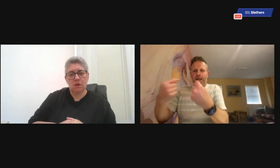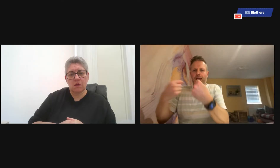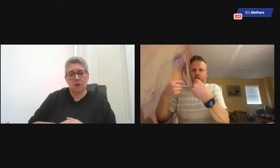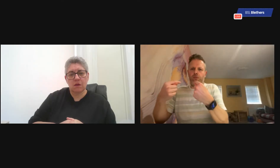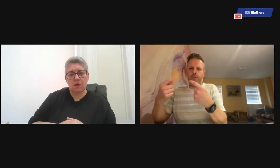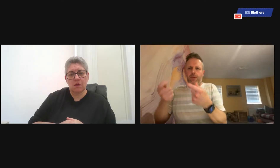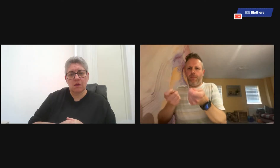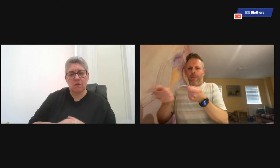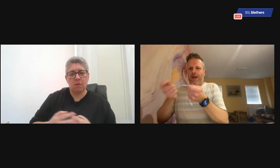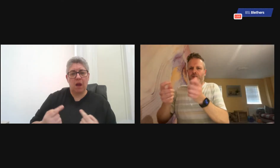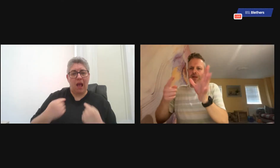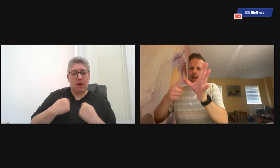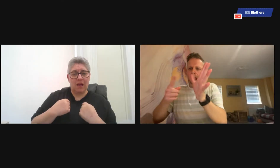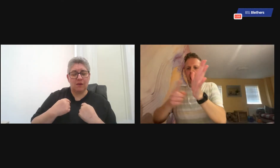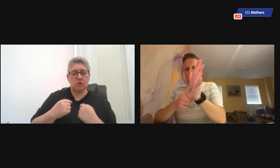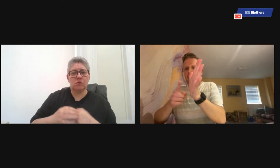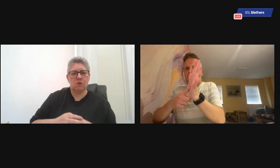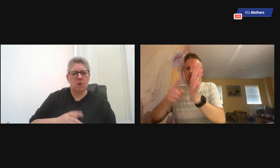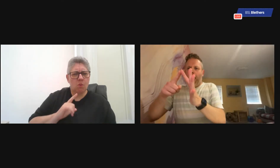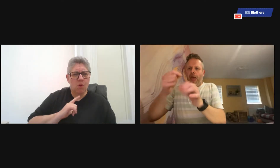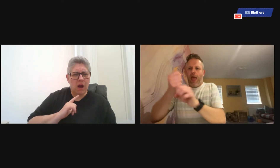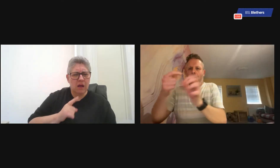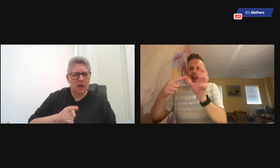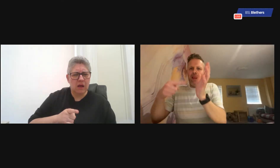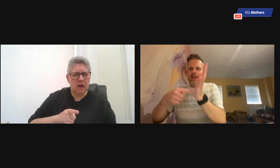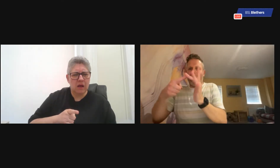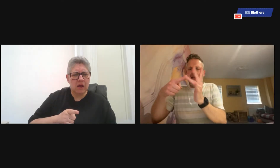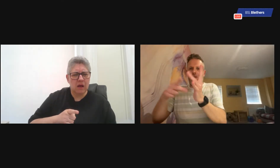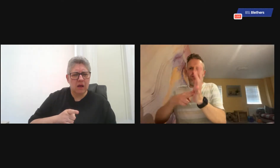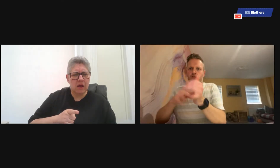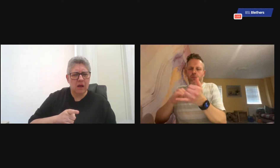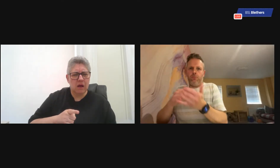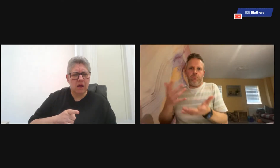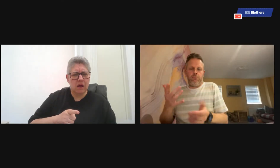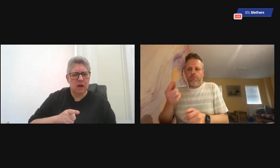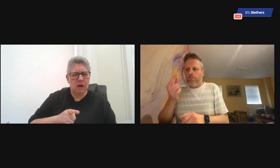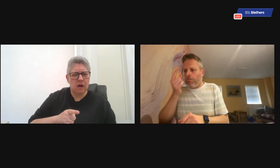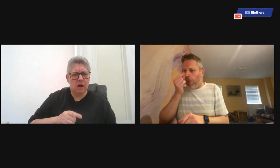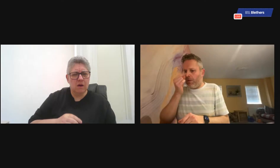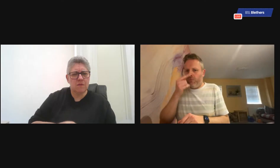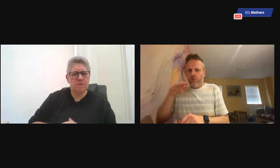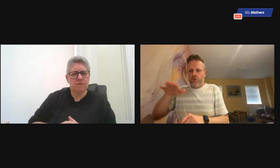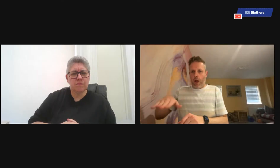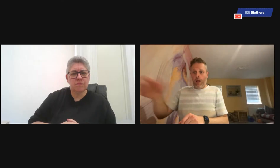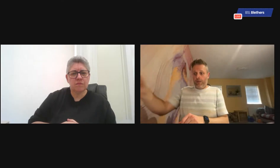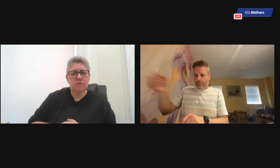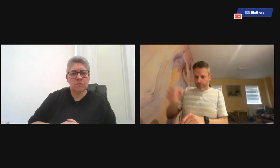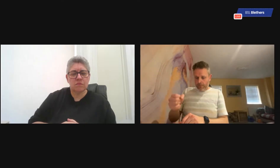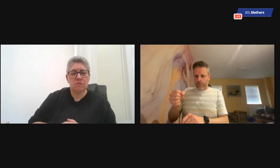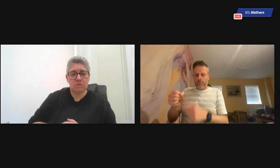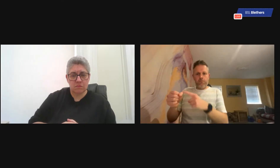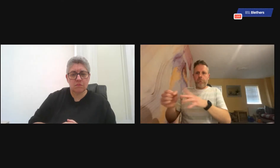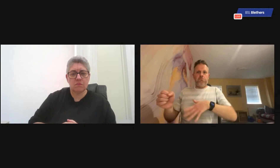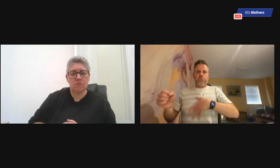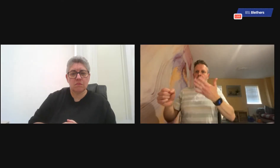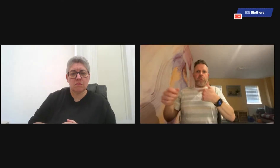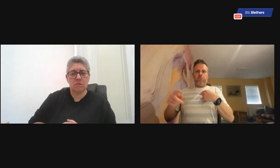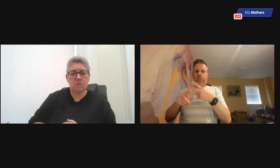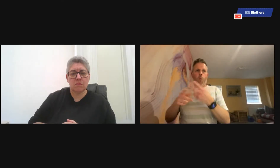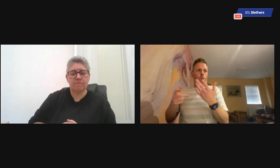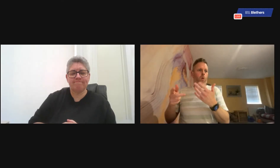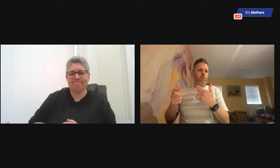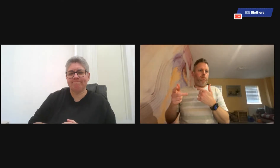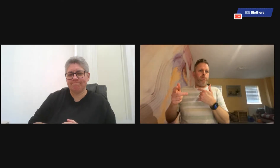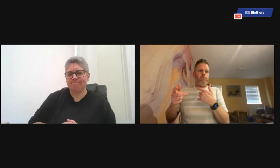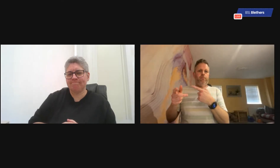2 or 3 years, you have to do refresher courses, and one of them was in terms of managing allegations. Why is So that? it's possible